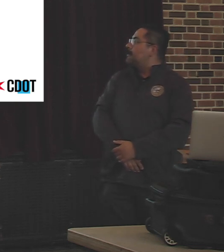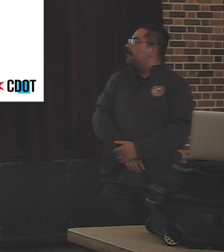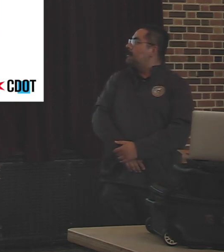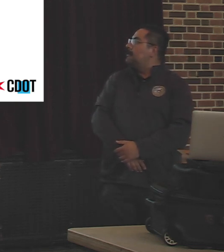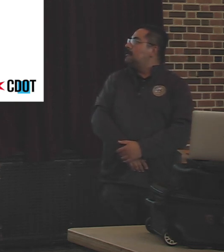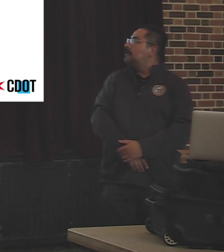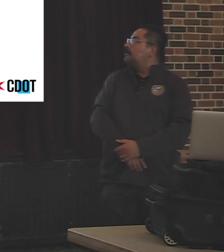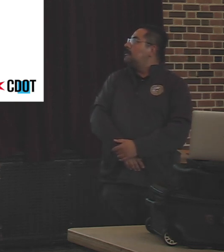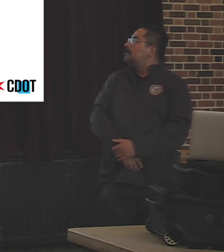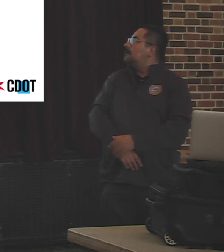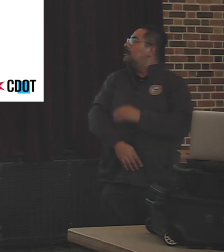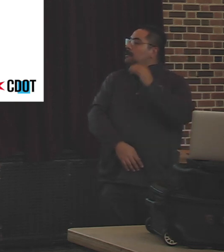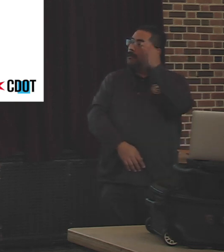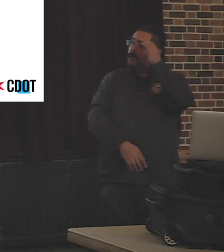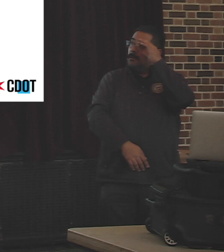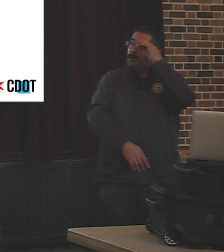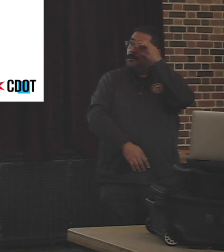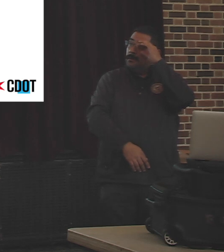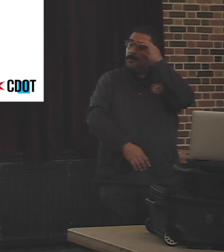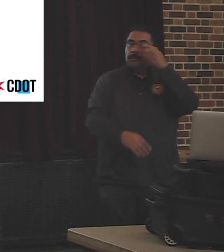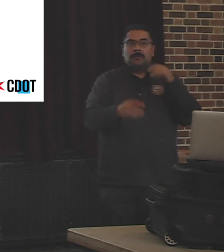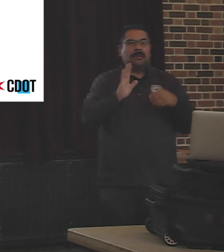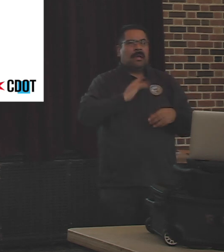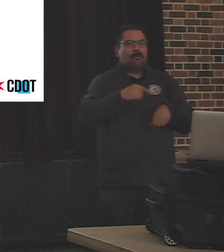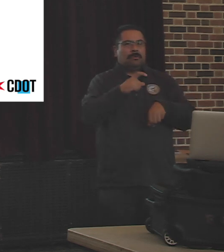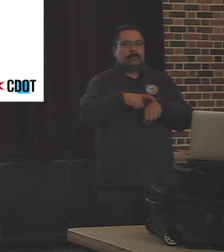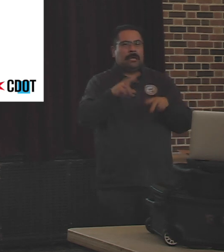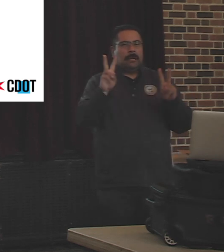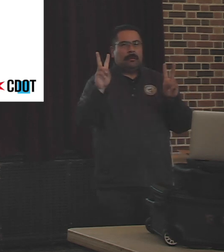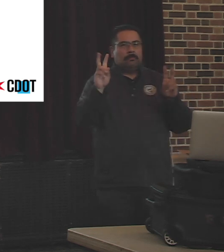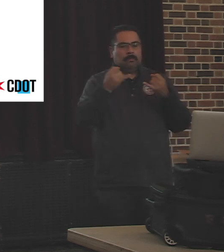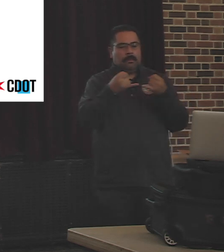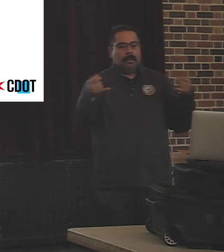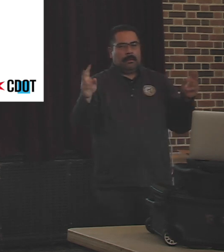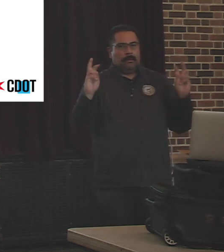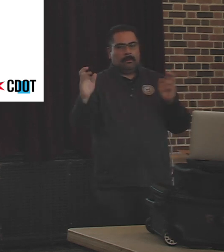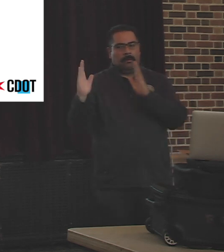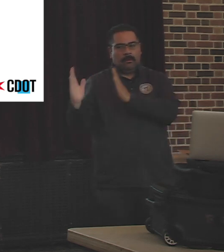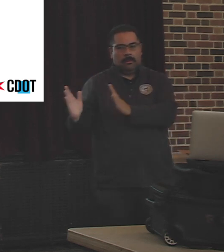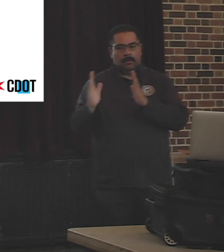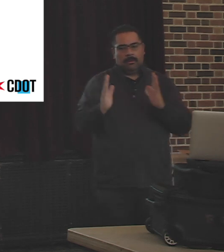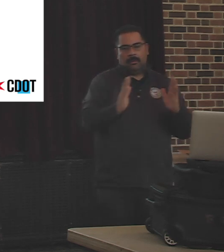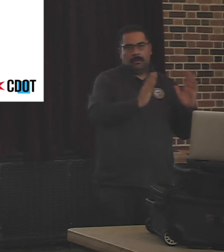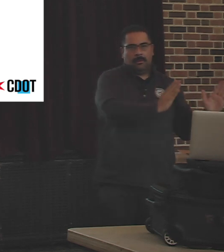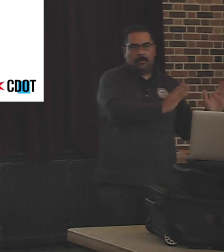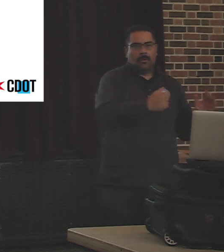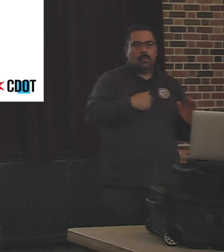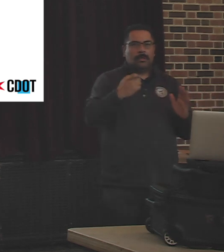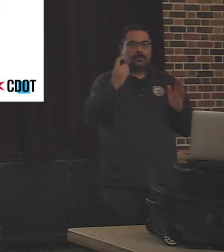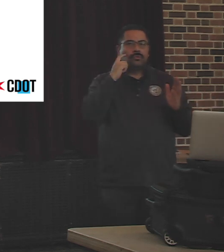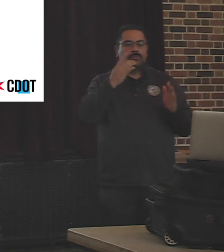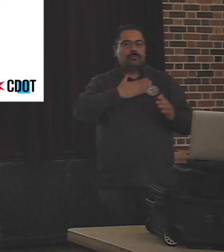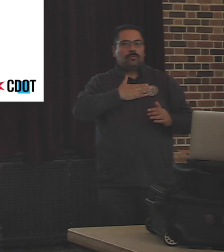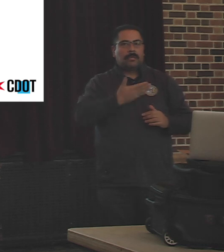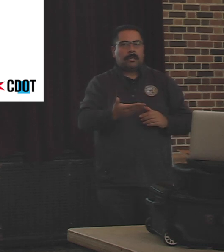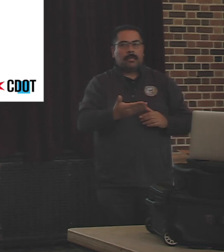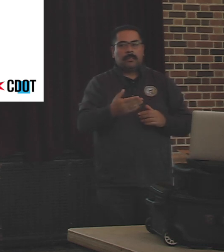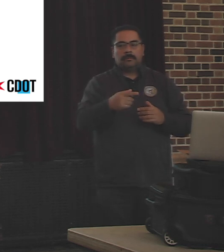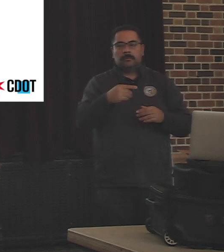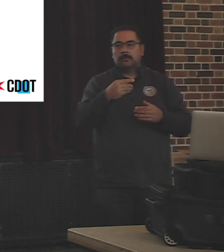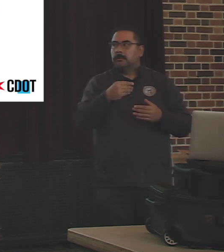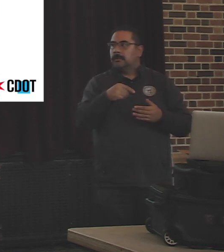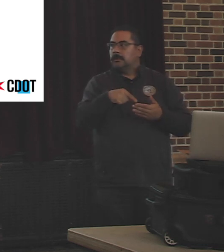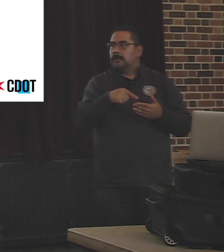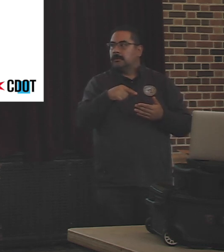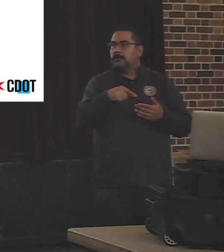So this is kind of our timeline. We want to recognize that the planning for this project is